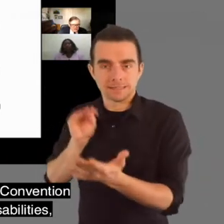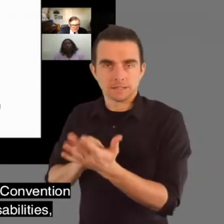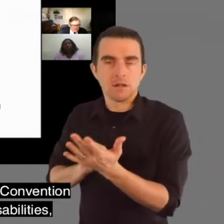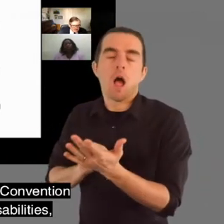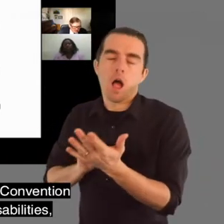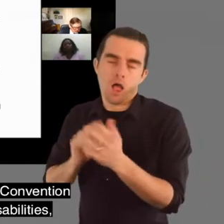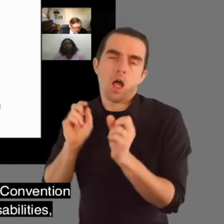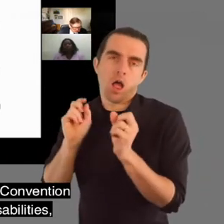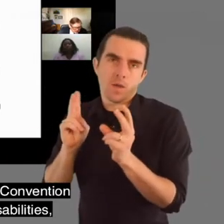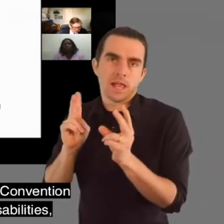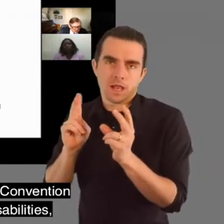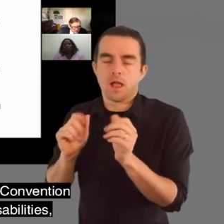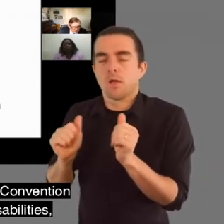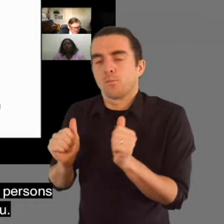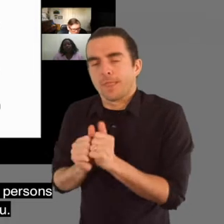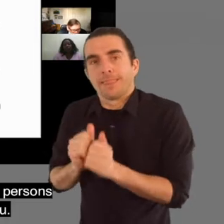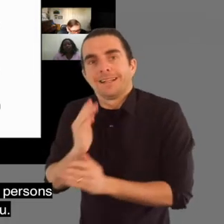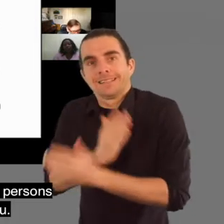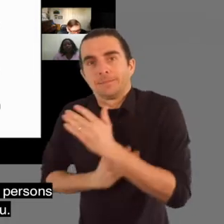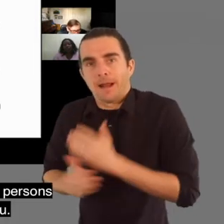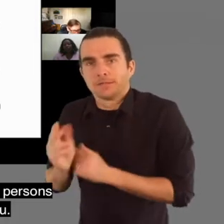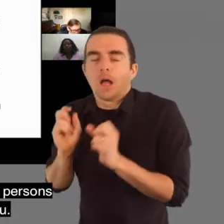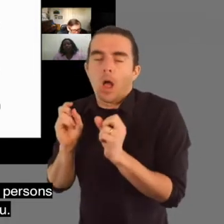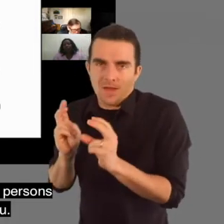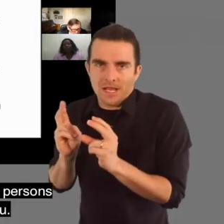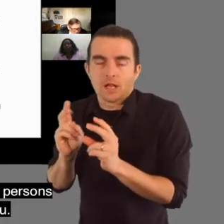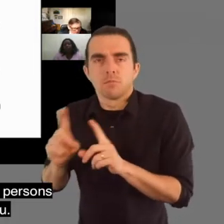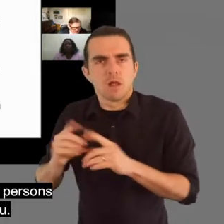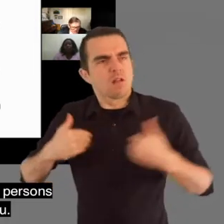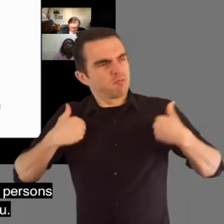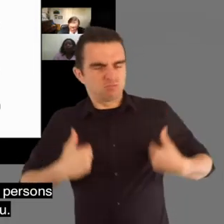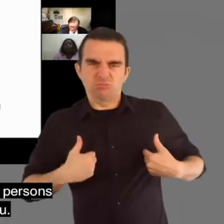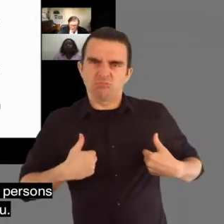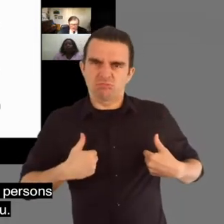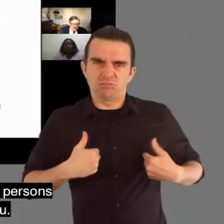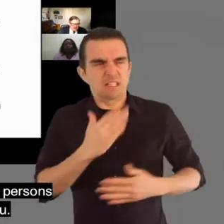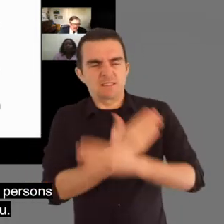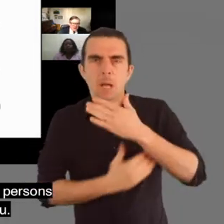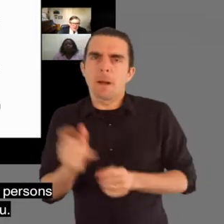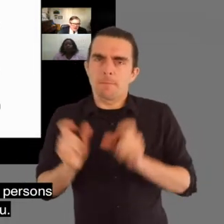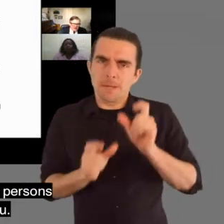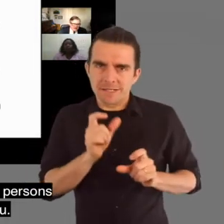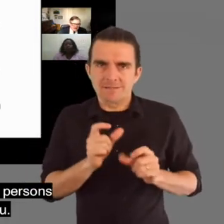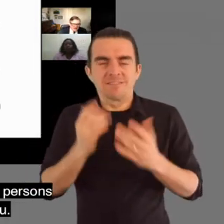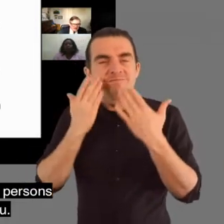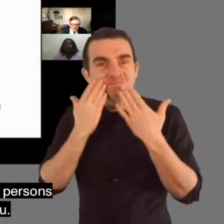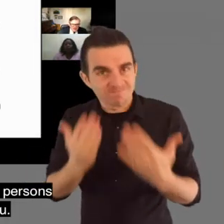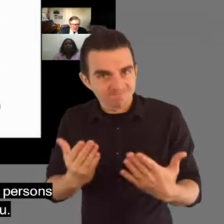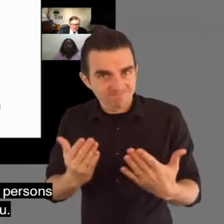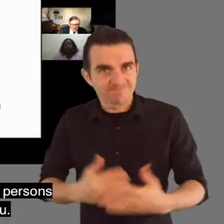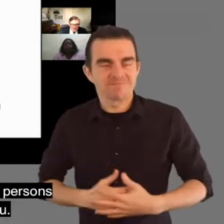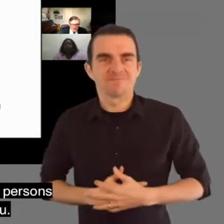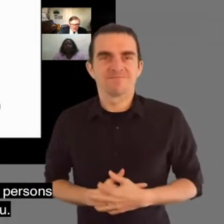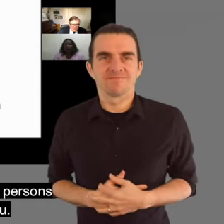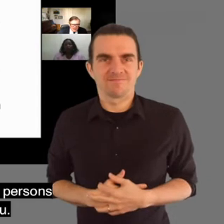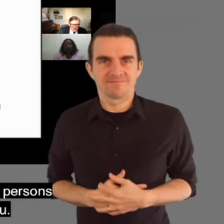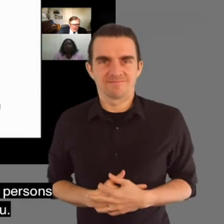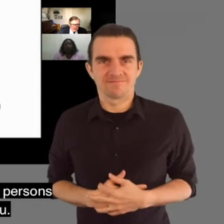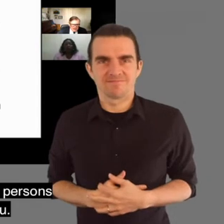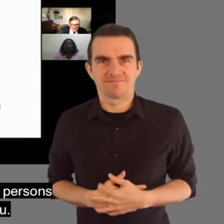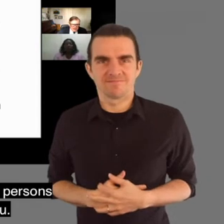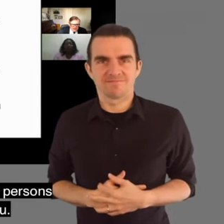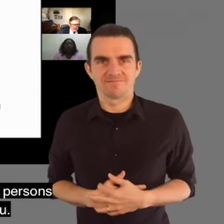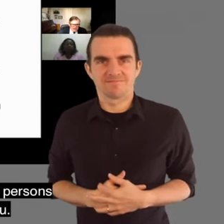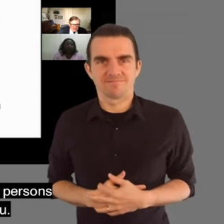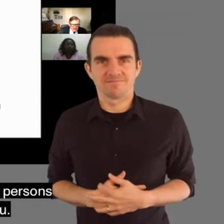the United Nations Convention on the Rights of Persons with Disabilities, we will use the phrase people or persons with